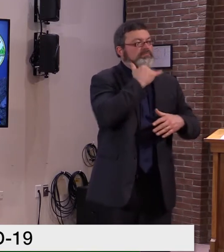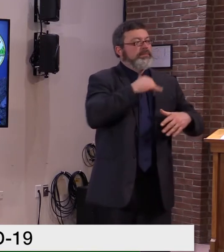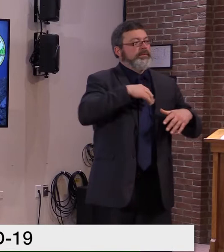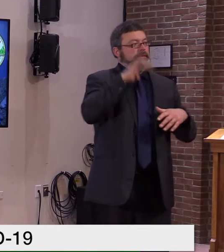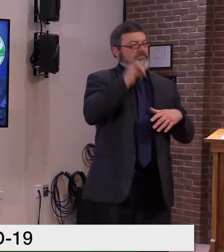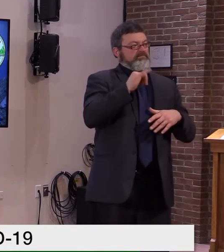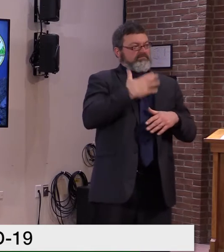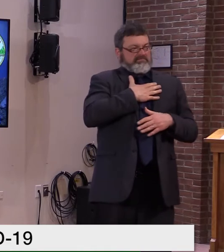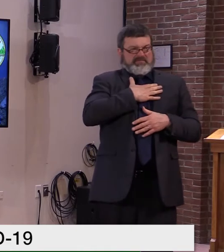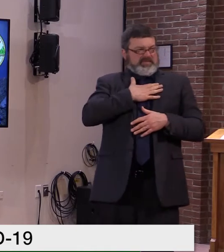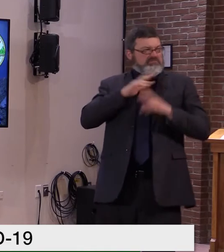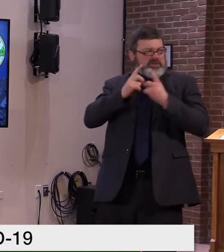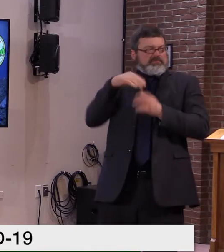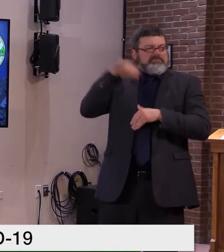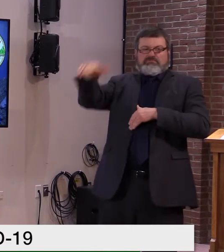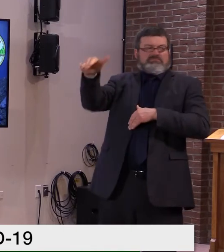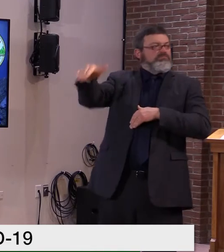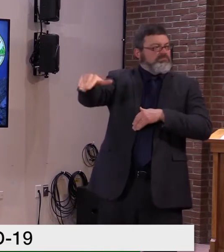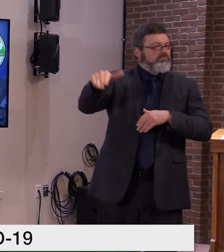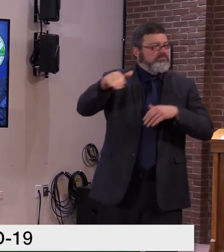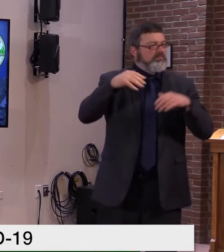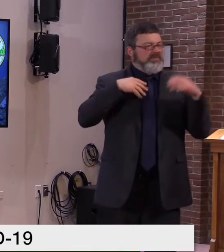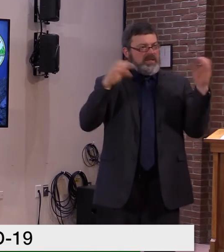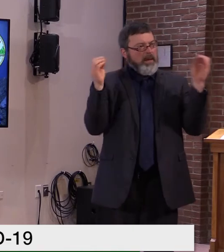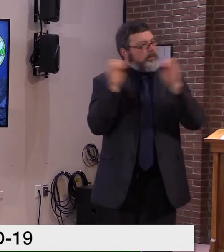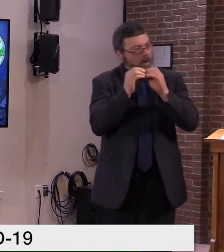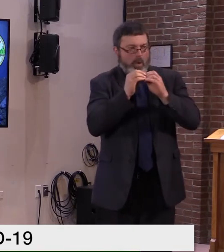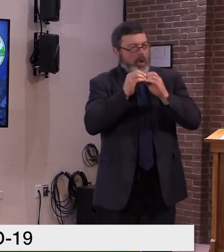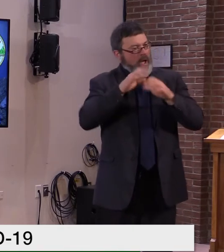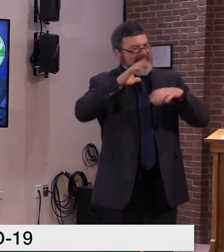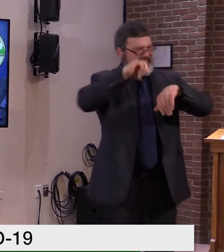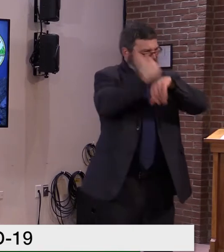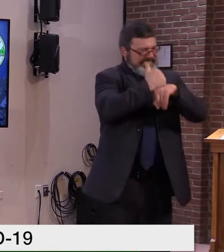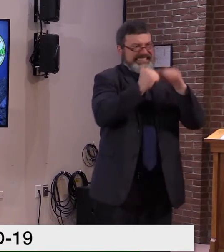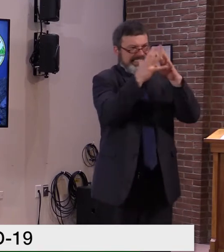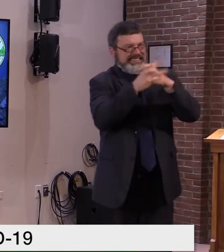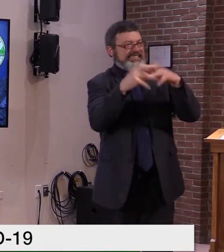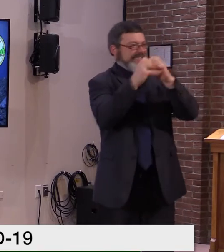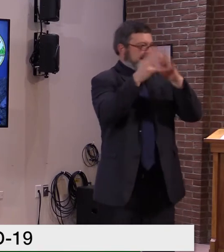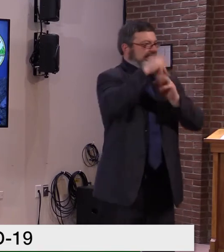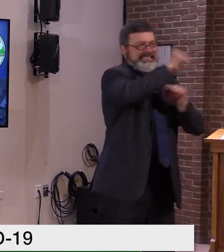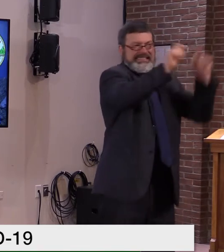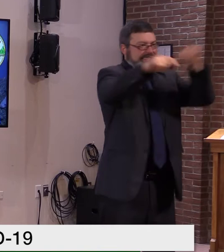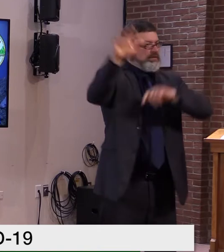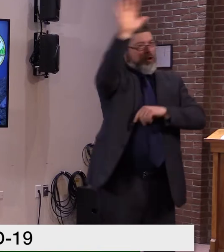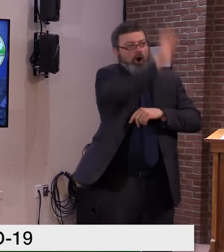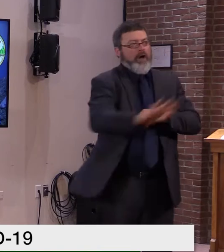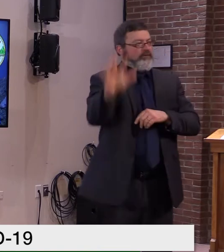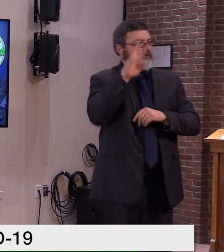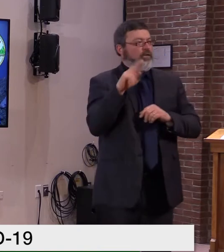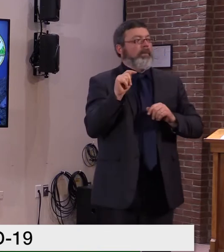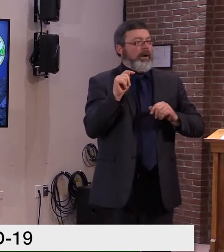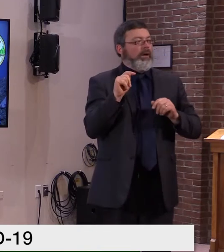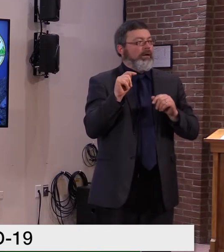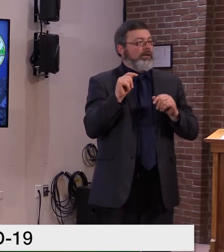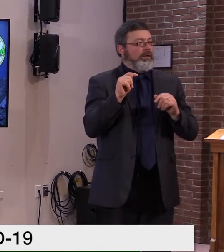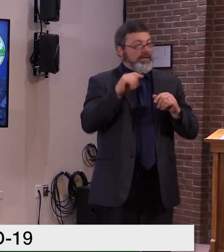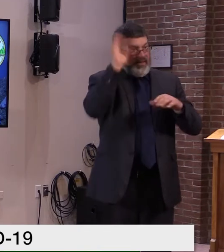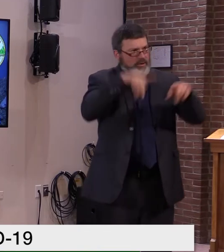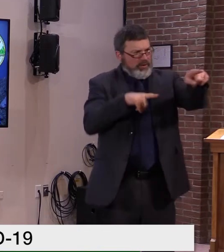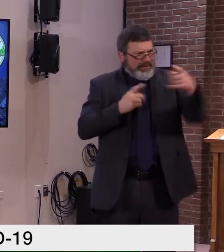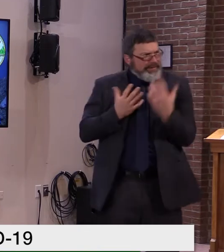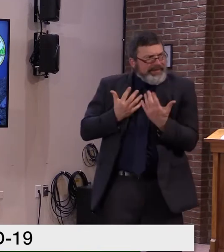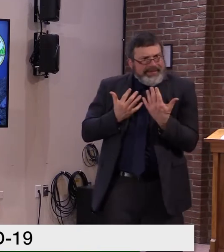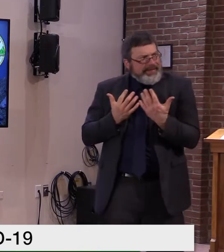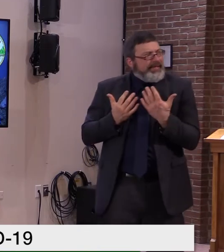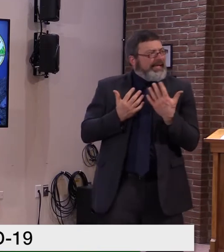the area if needed, and those tests of the individuals impacted to be expedited. In